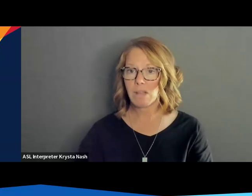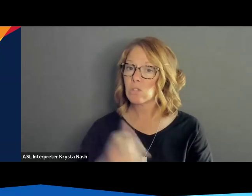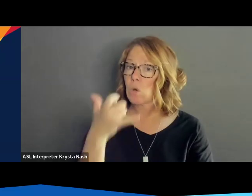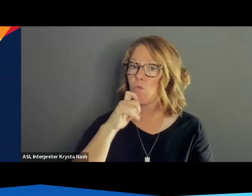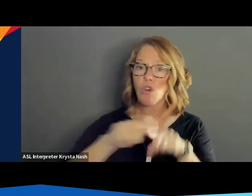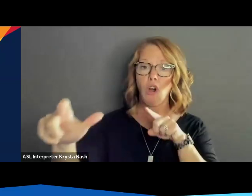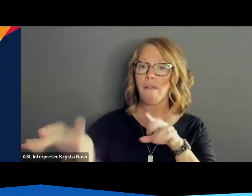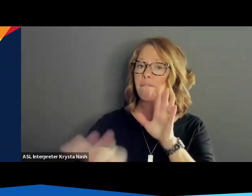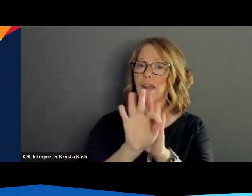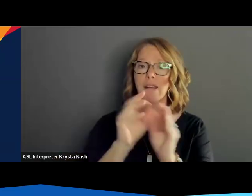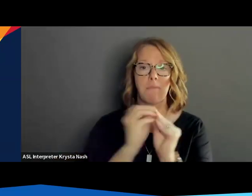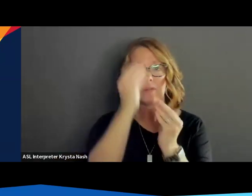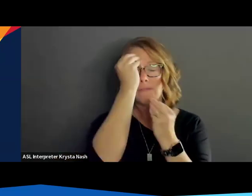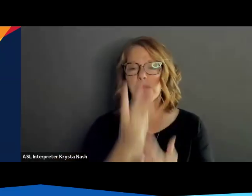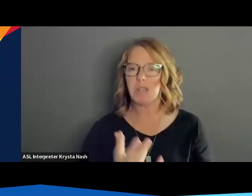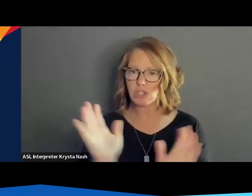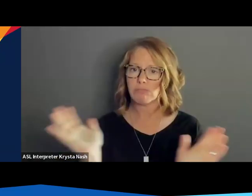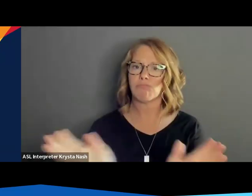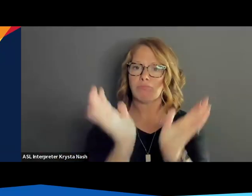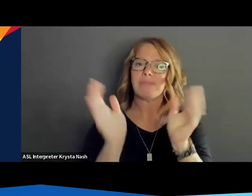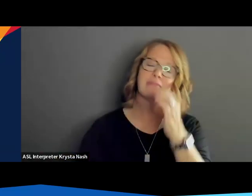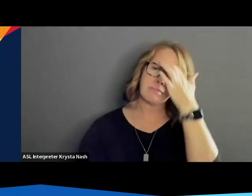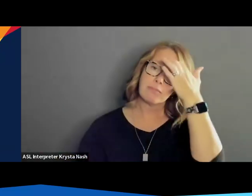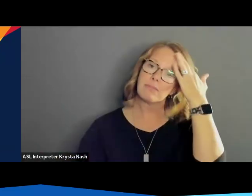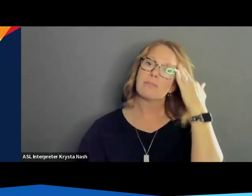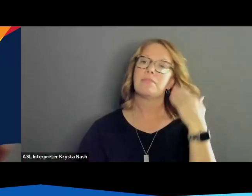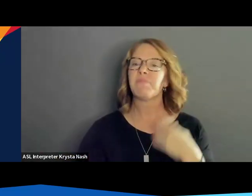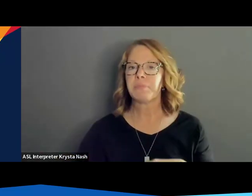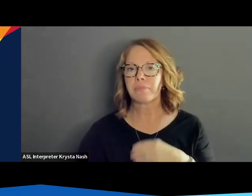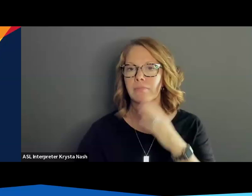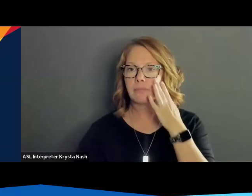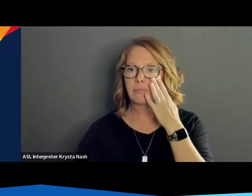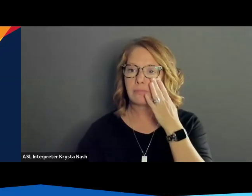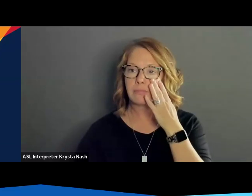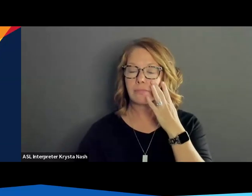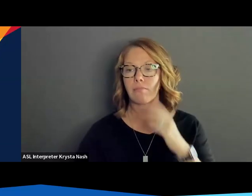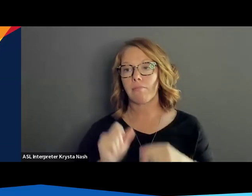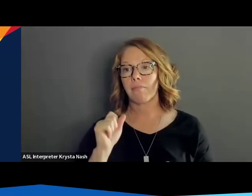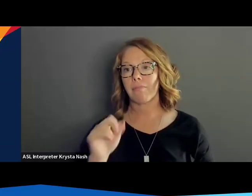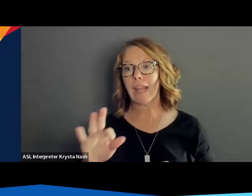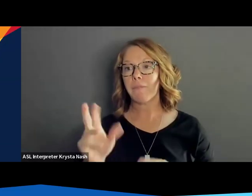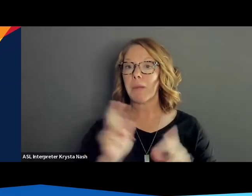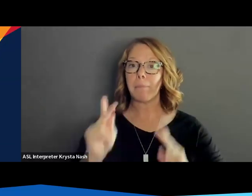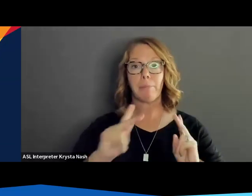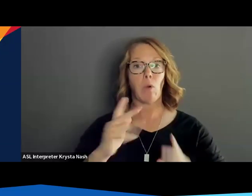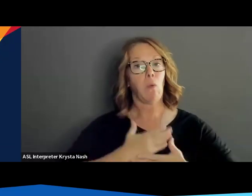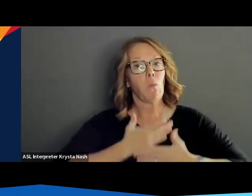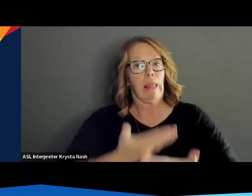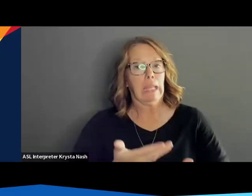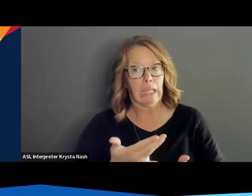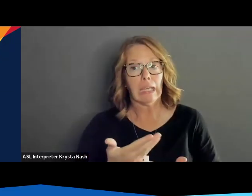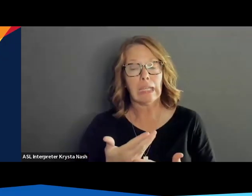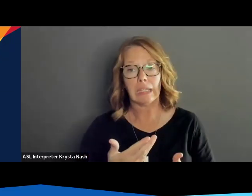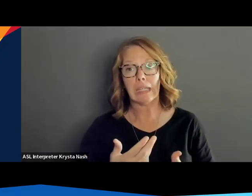out more because, if we get people that are able to do these